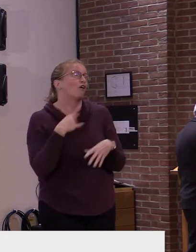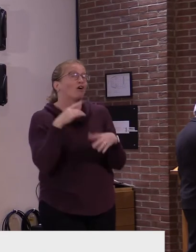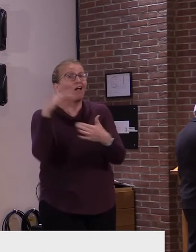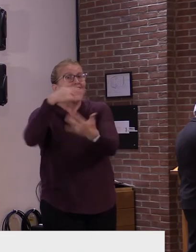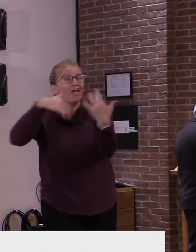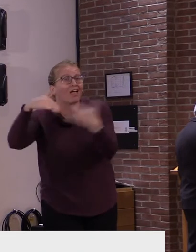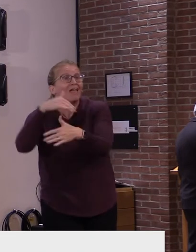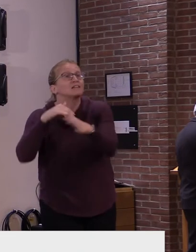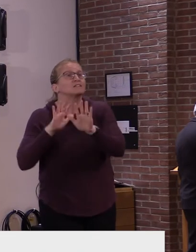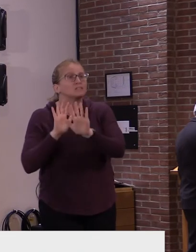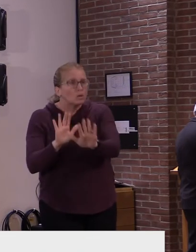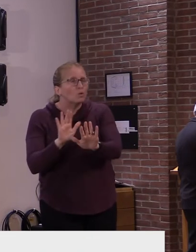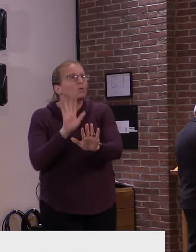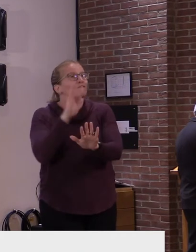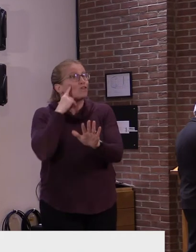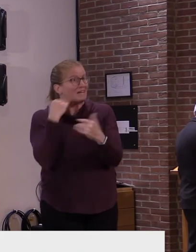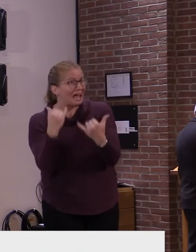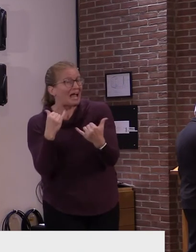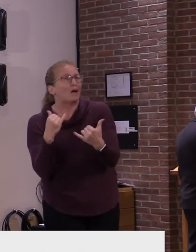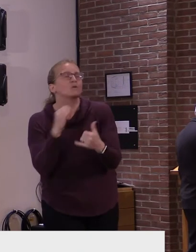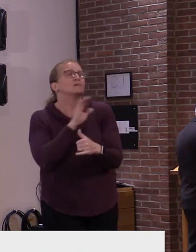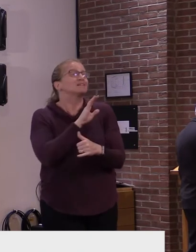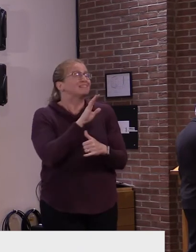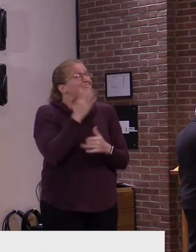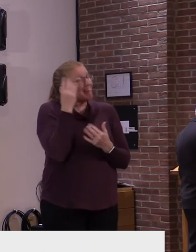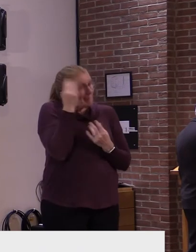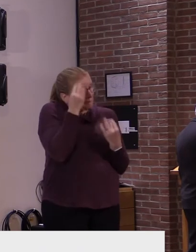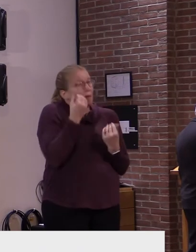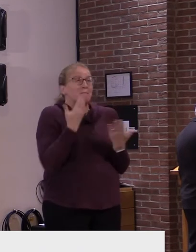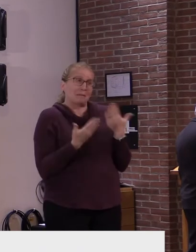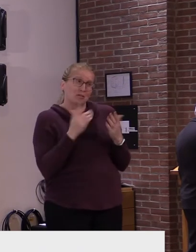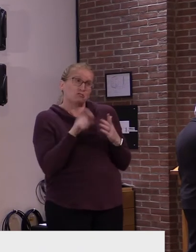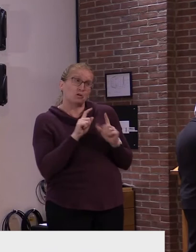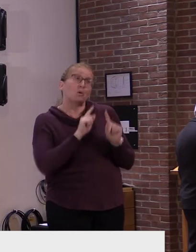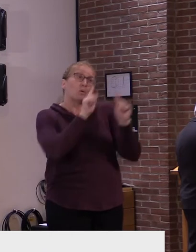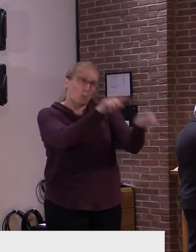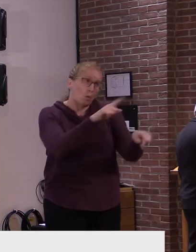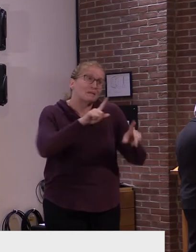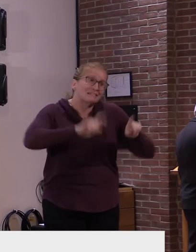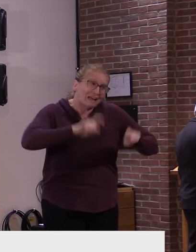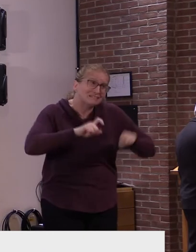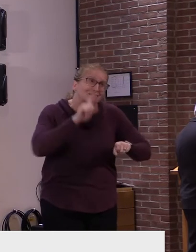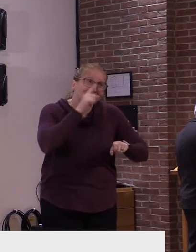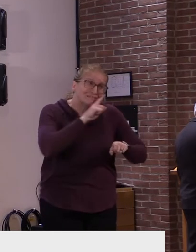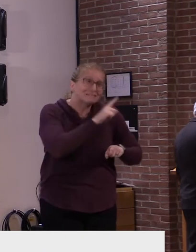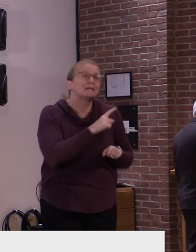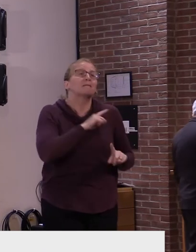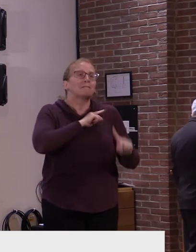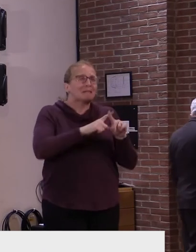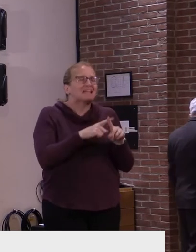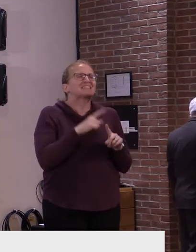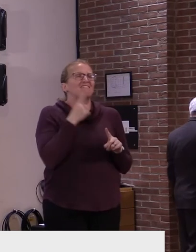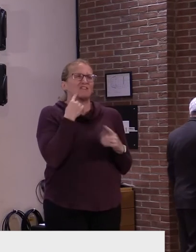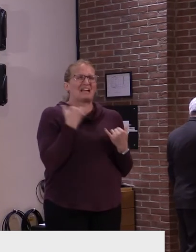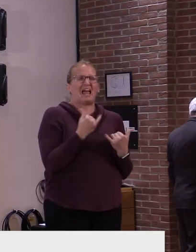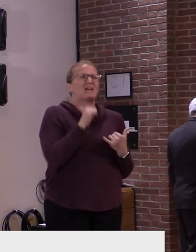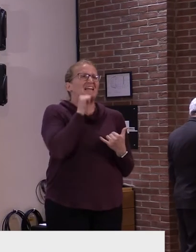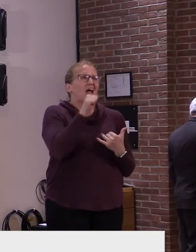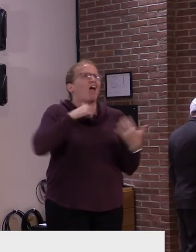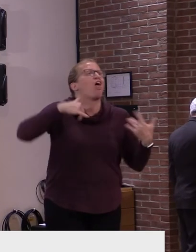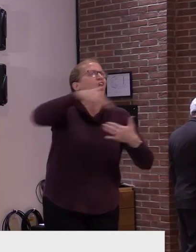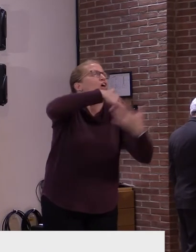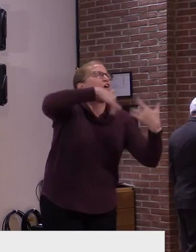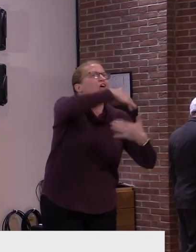avoid close contact with others and consider getting tested you can get tested now as well as seven days after the